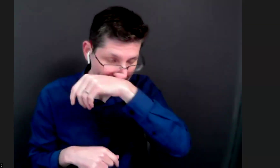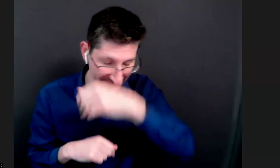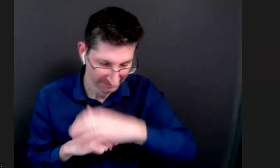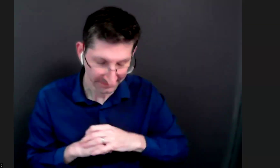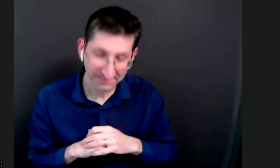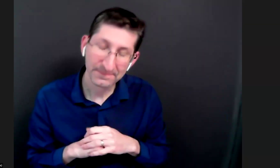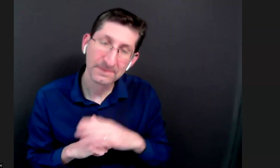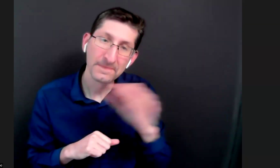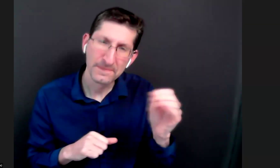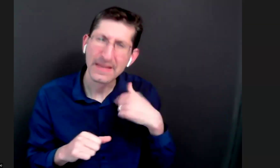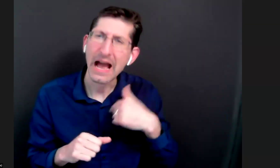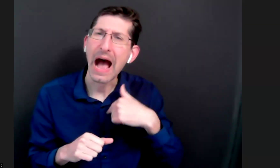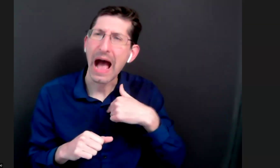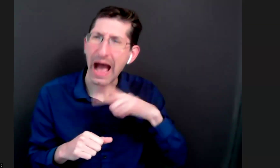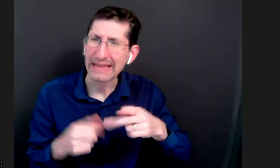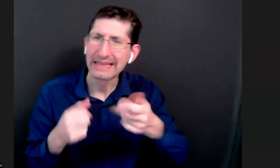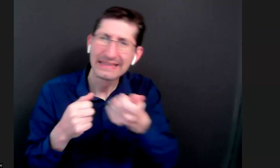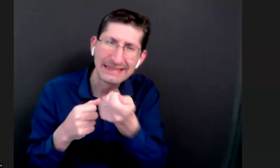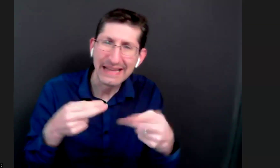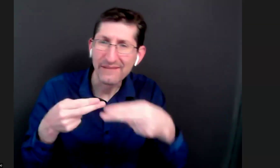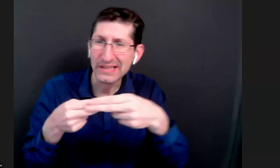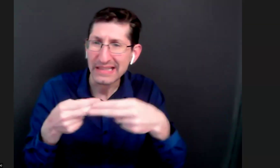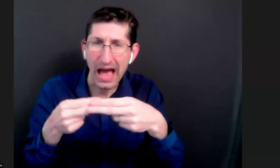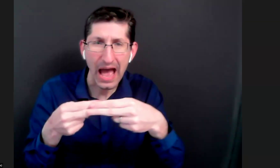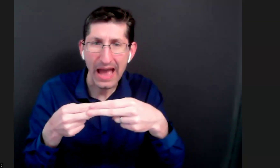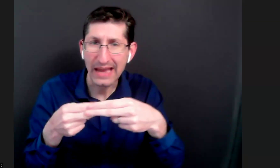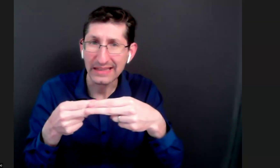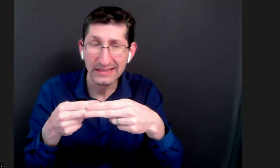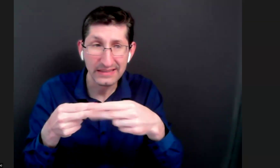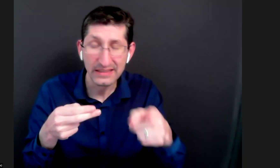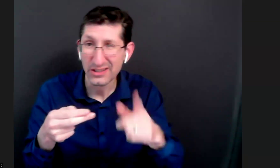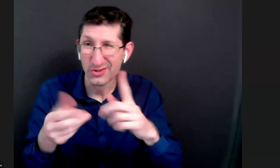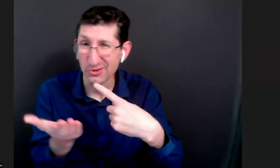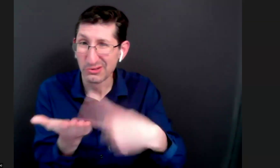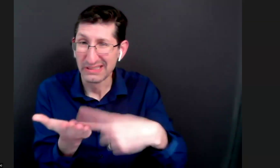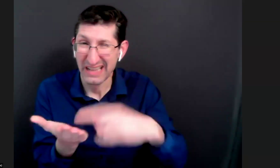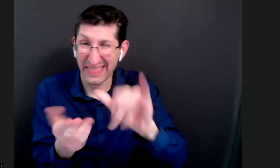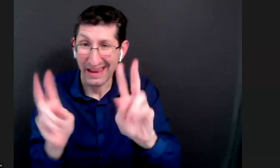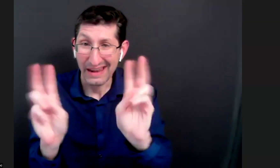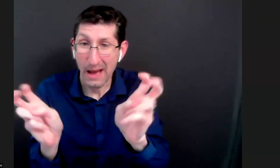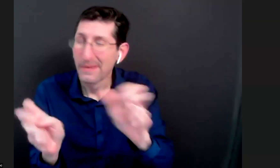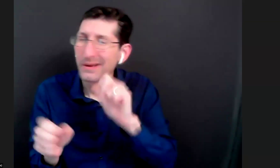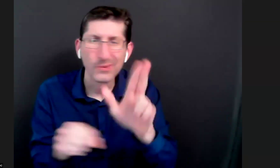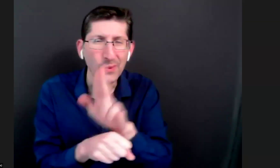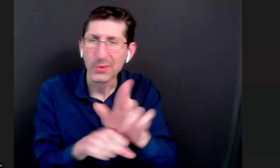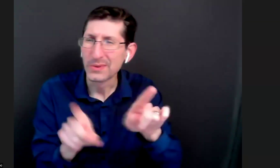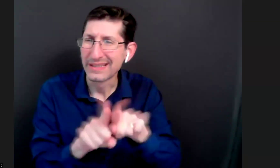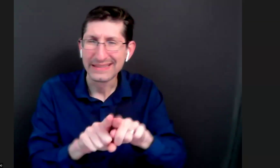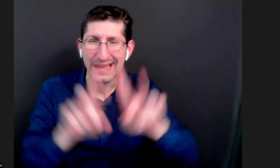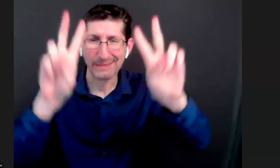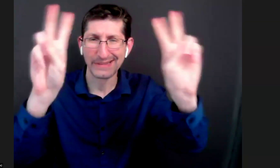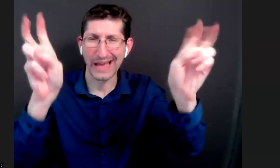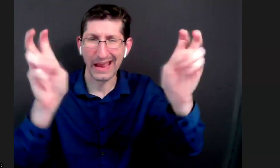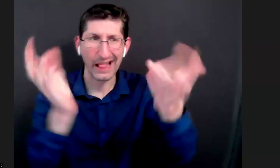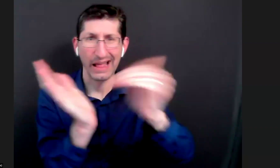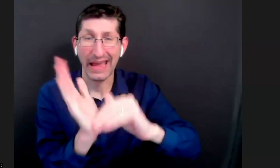needs multiple slides to cover it, please don't use the same slide title over and over. Try to add